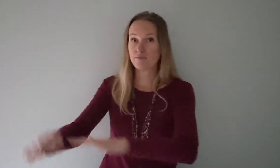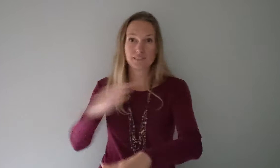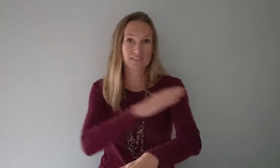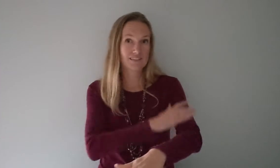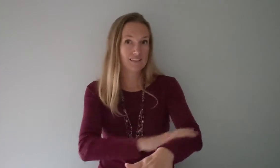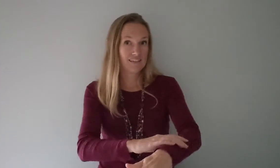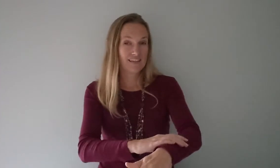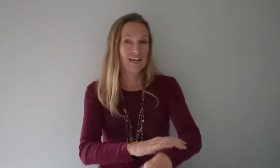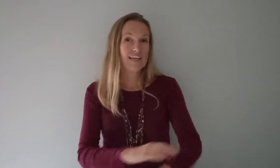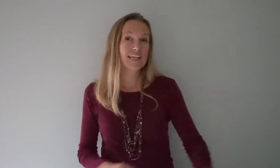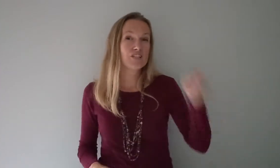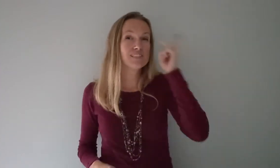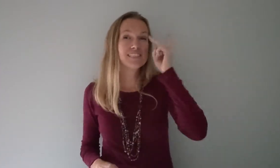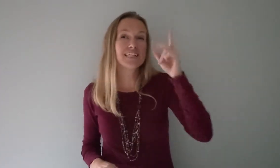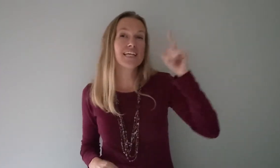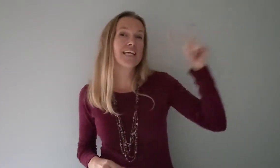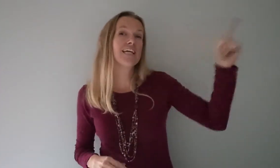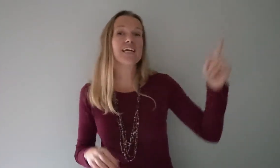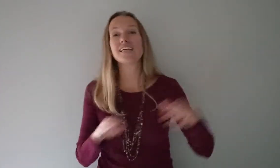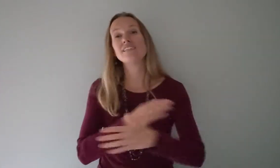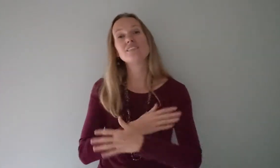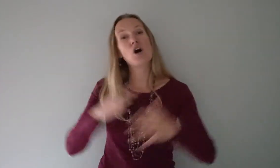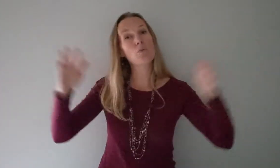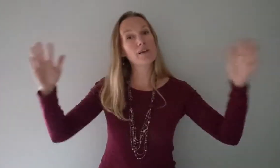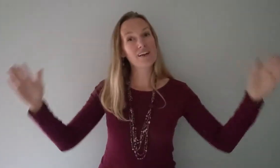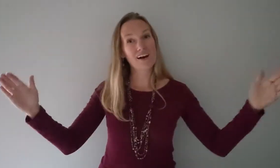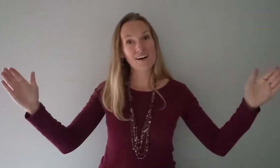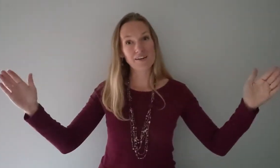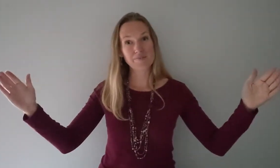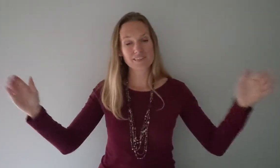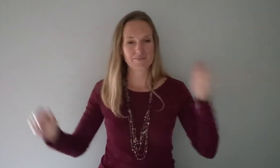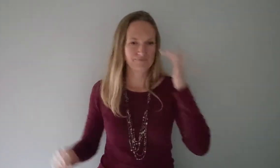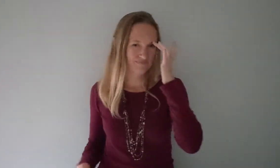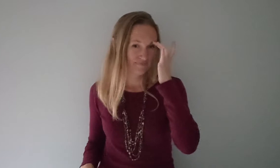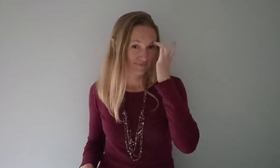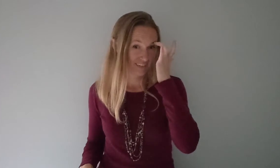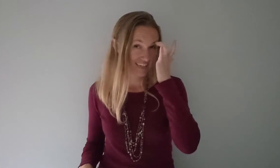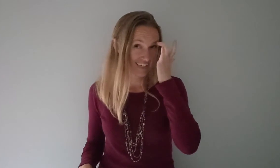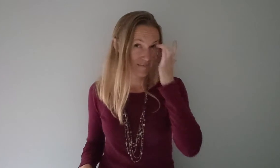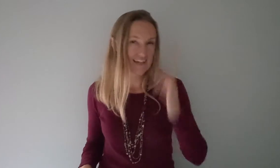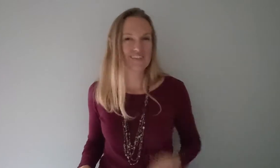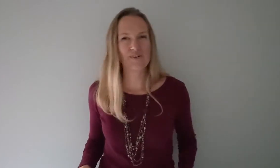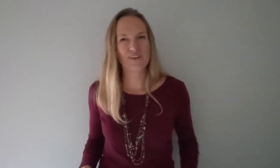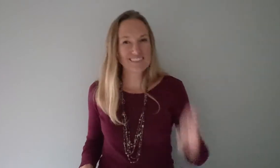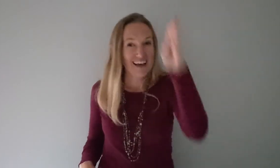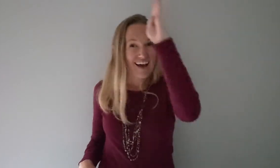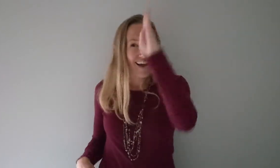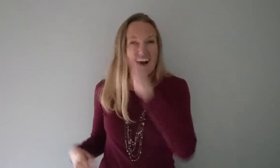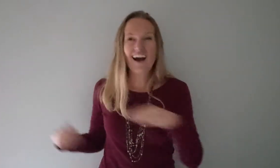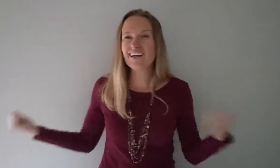arms. Can you see his open arms? Okay, and then back to the chorus. God